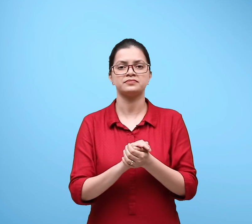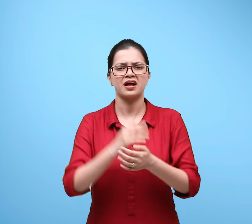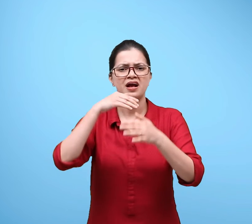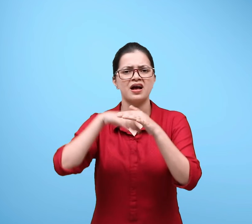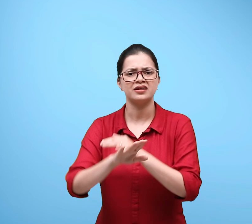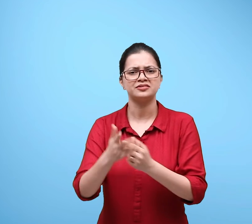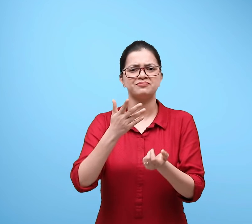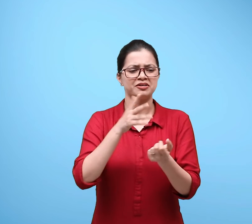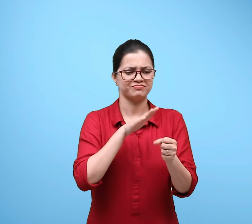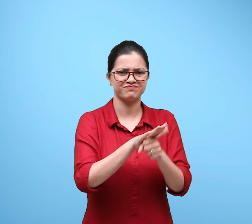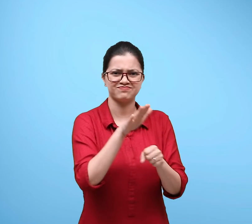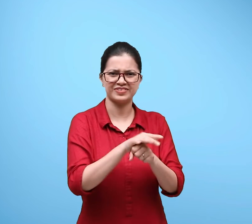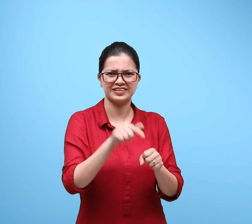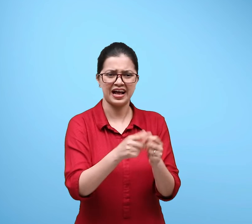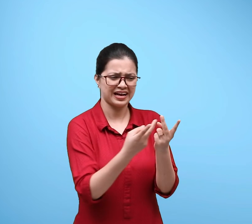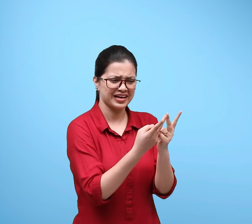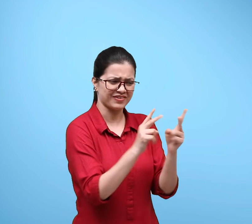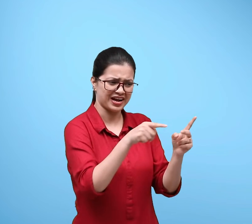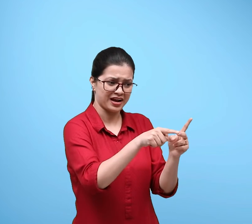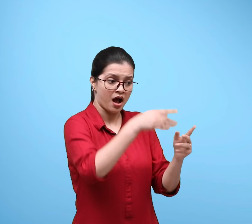Name 5 objects which can be made from wood.